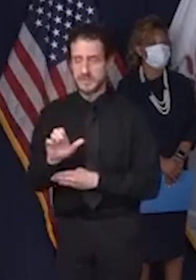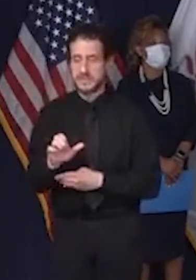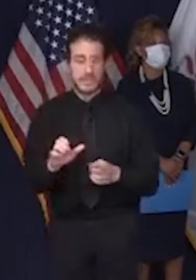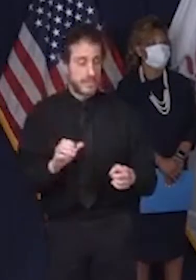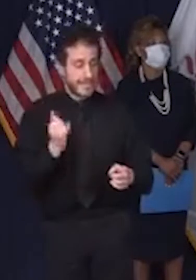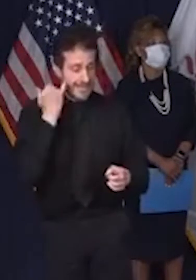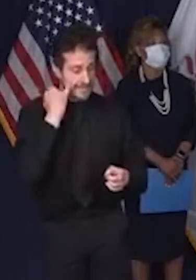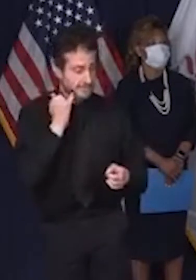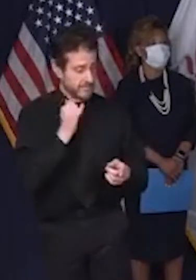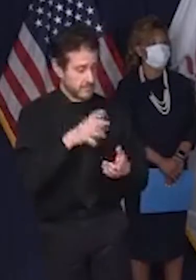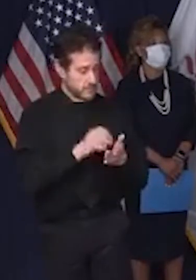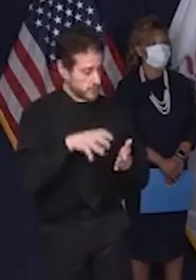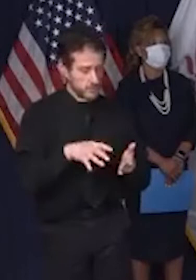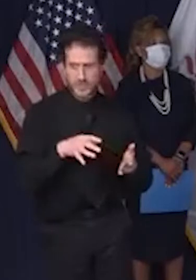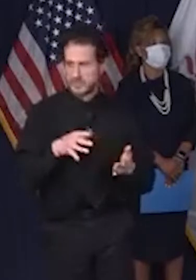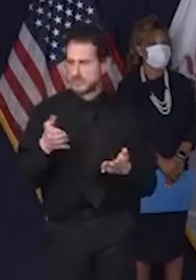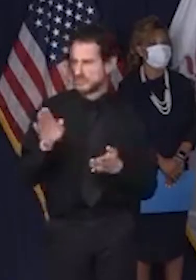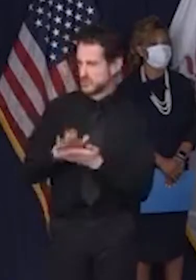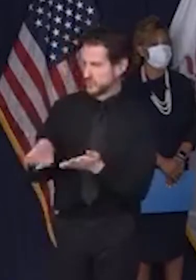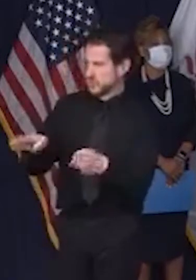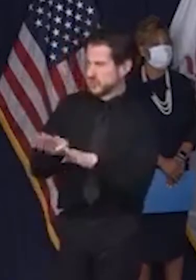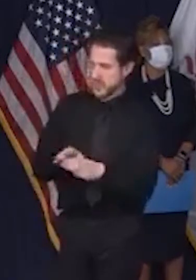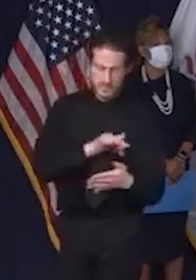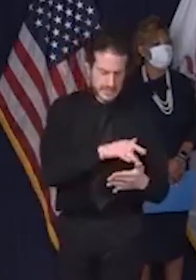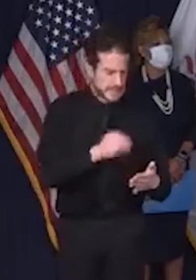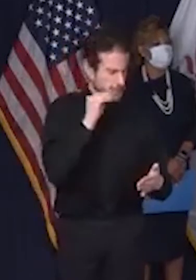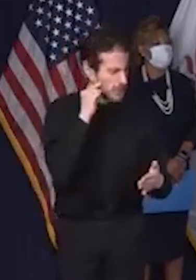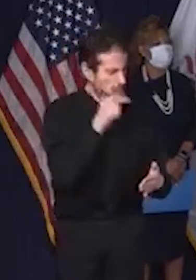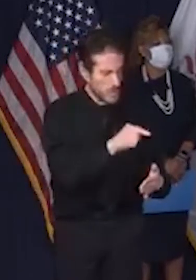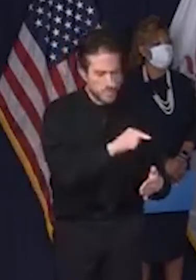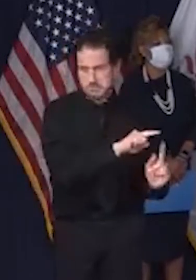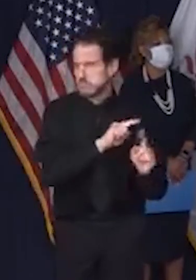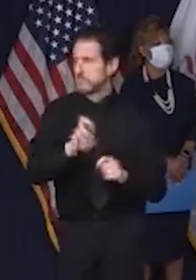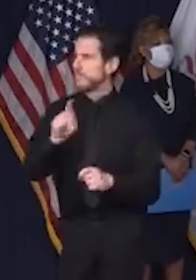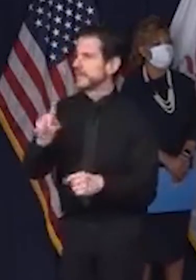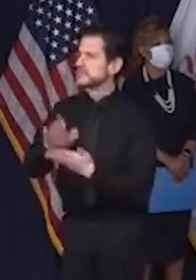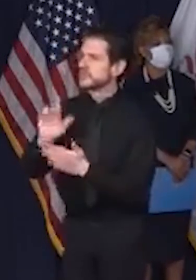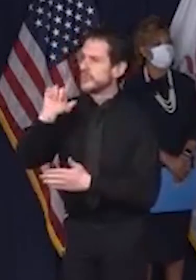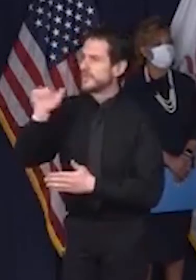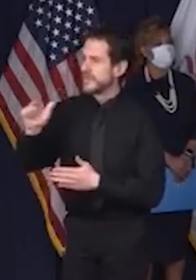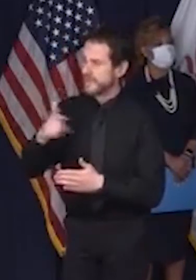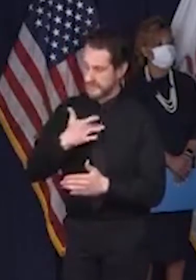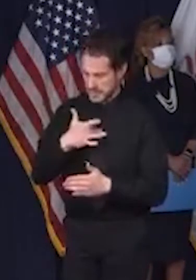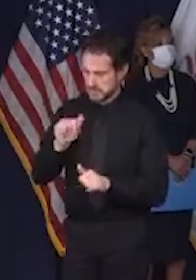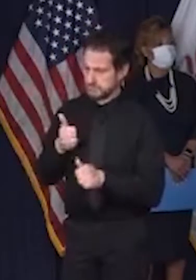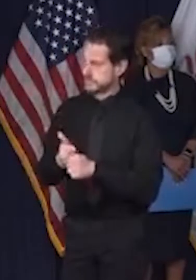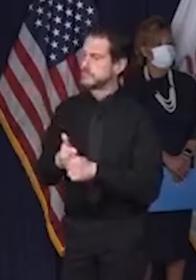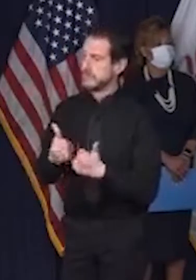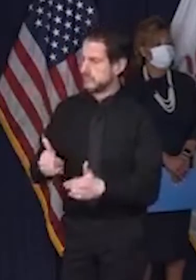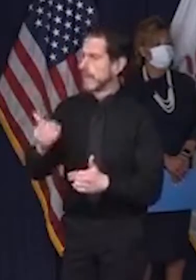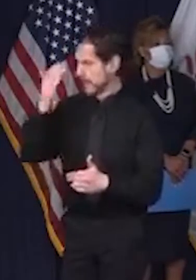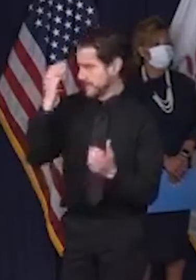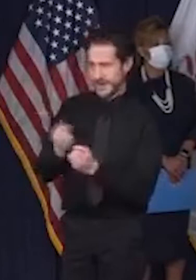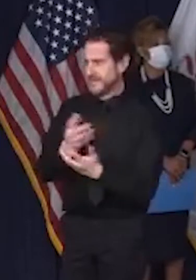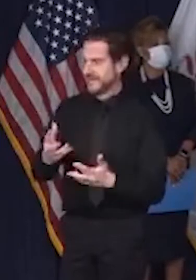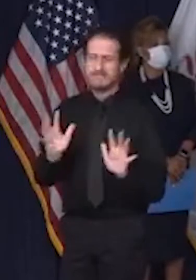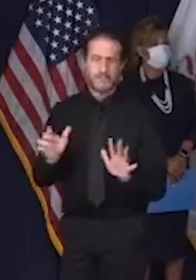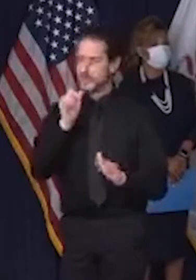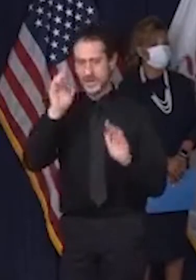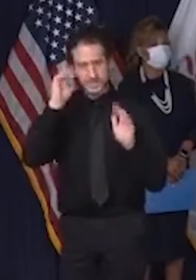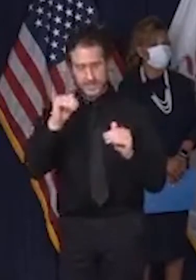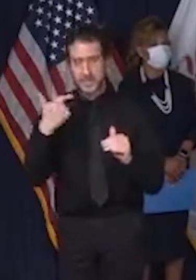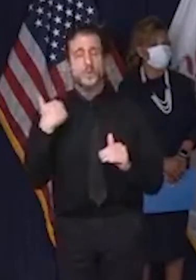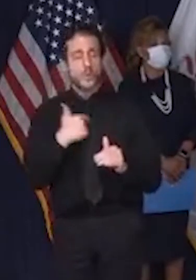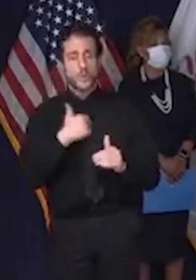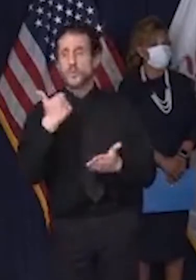caught up? We're not expecting them to. The Illinois State Board of Education will be releasing transition guidance to